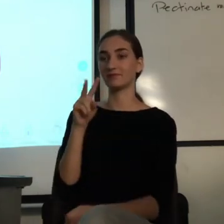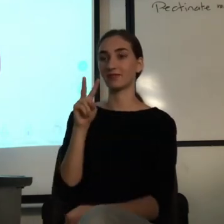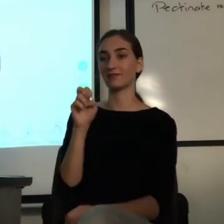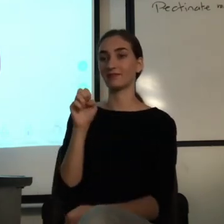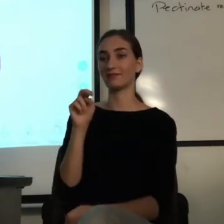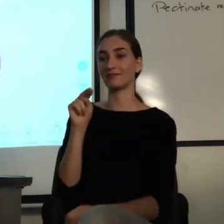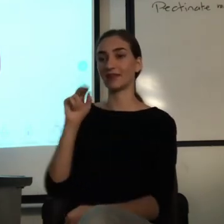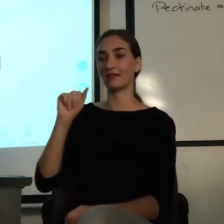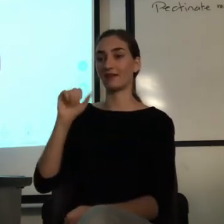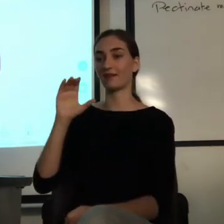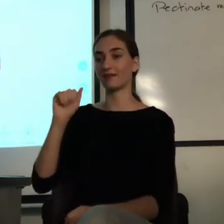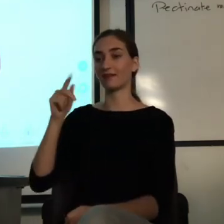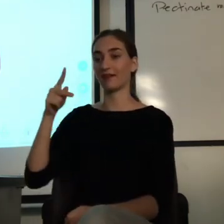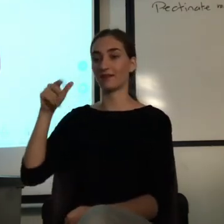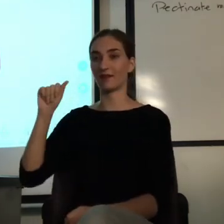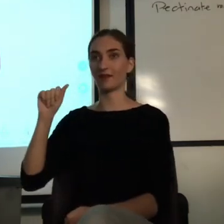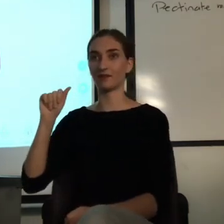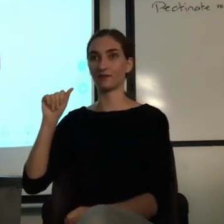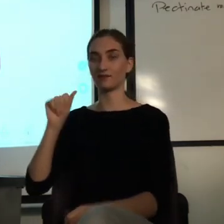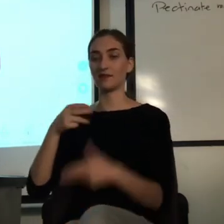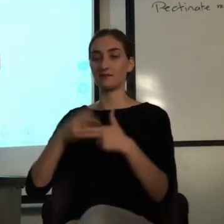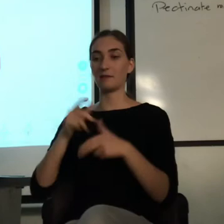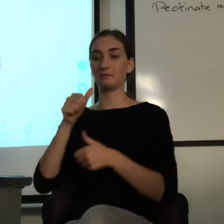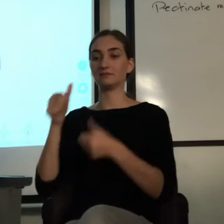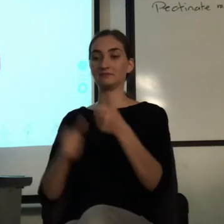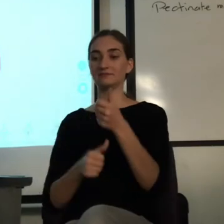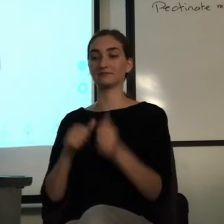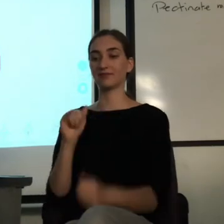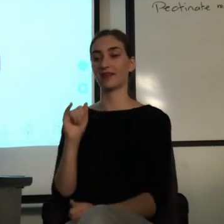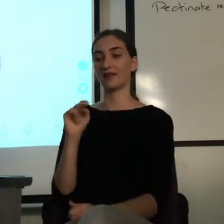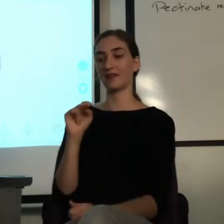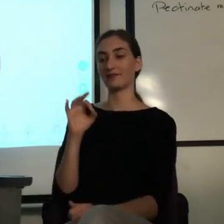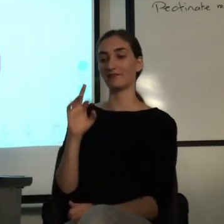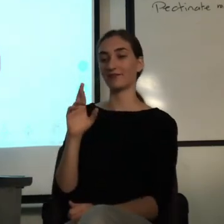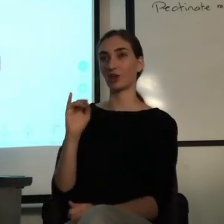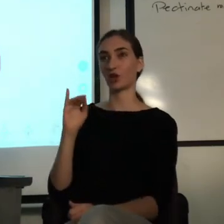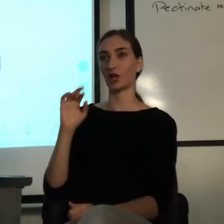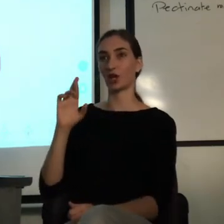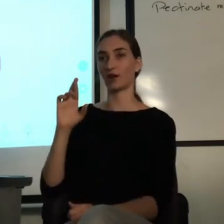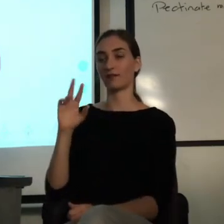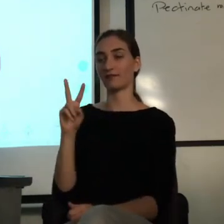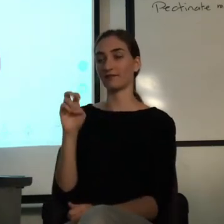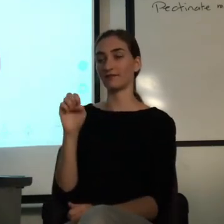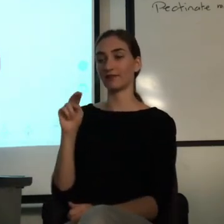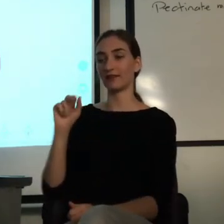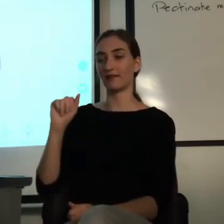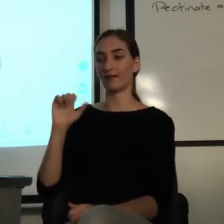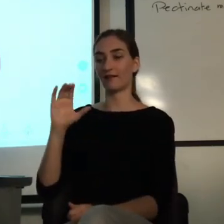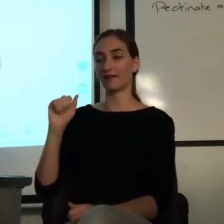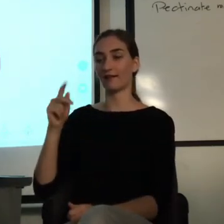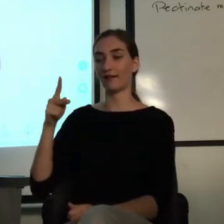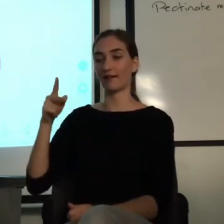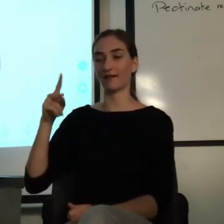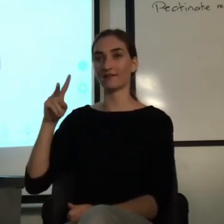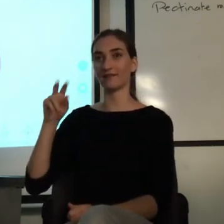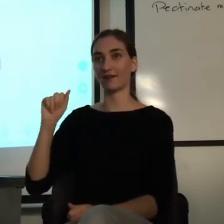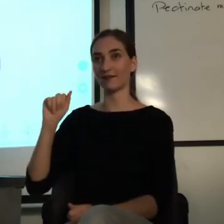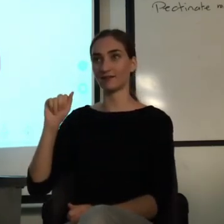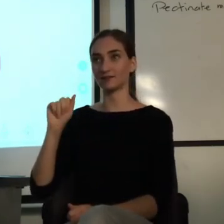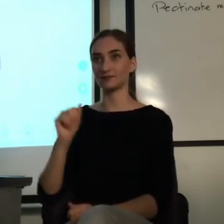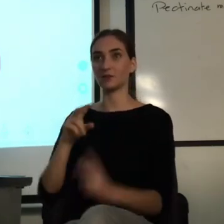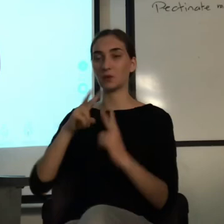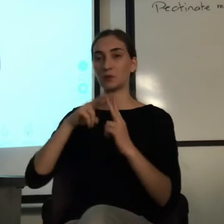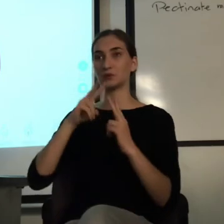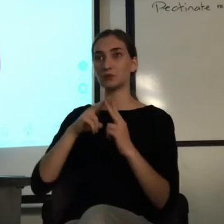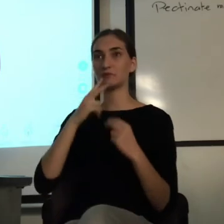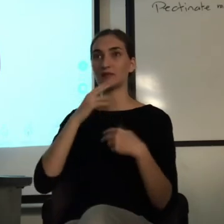cava, name that one. Inferior vena cava. Those are two main blood vessels that drain deoxygenated